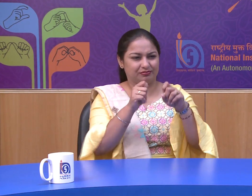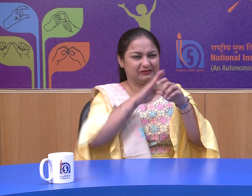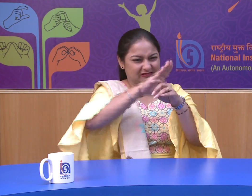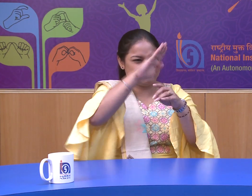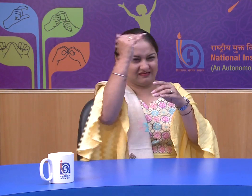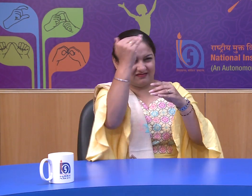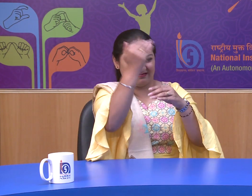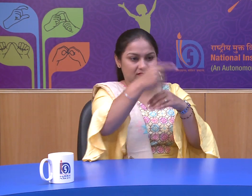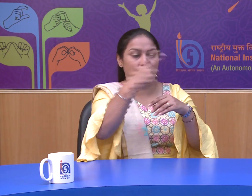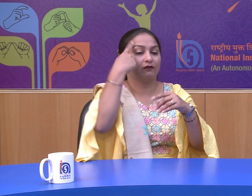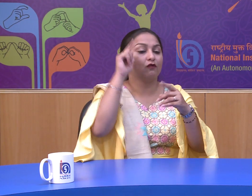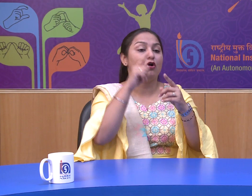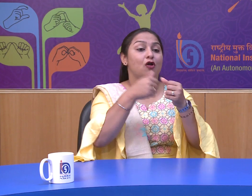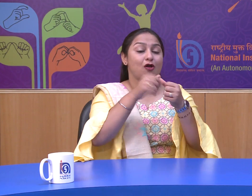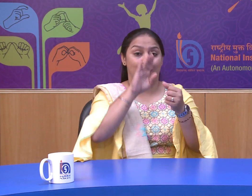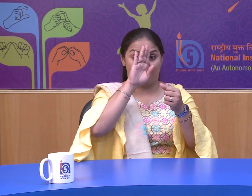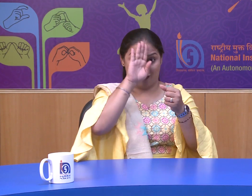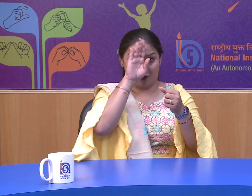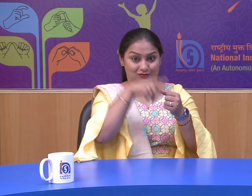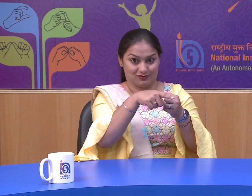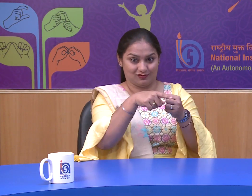Ashoka for non-Buddhist monks.